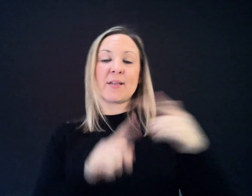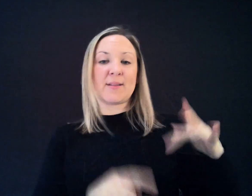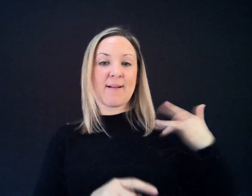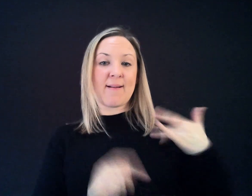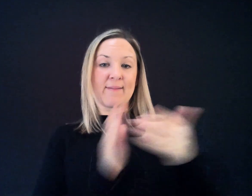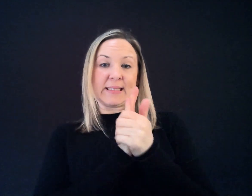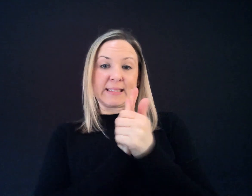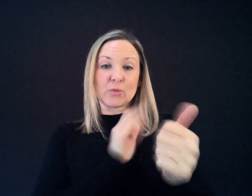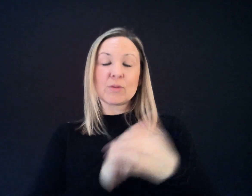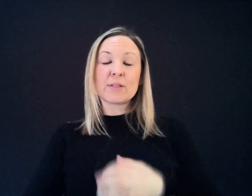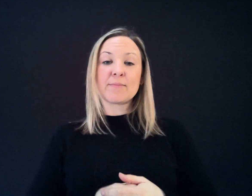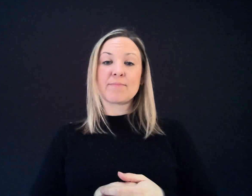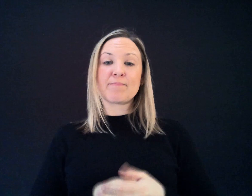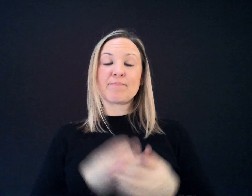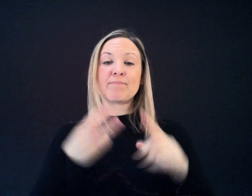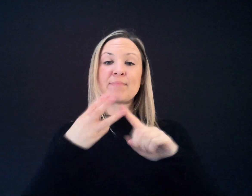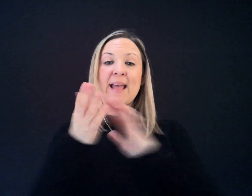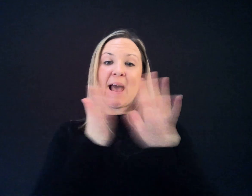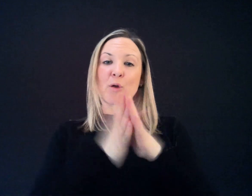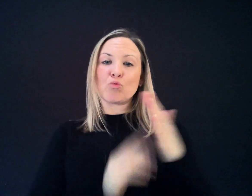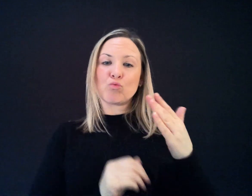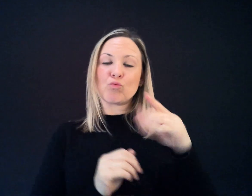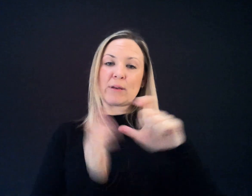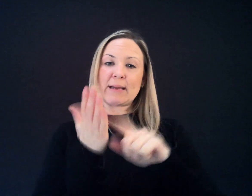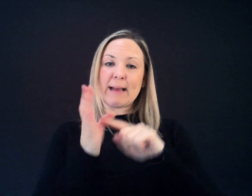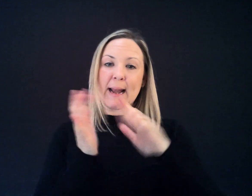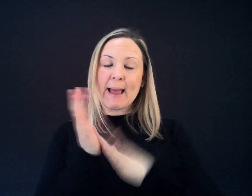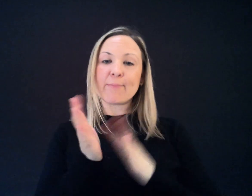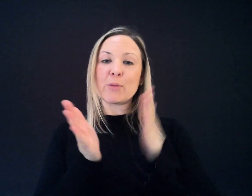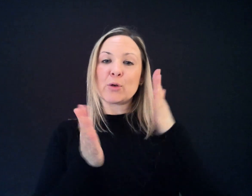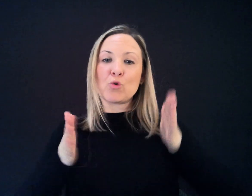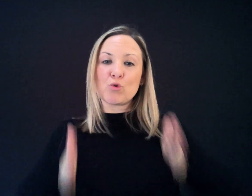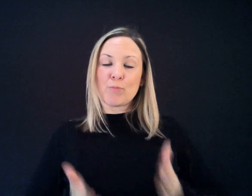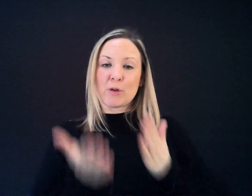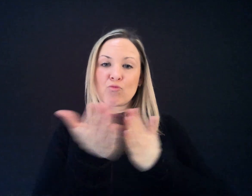how to claim human rights resources and training with BHART,